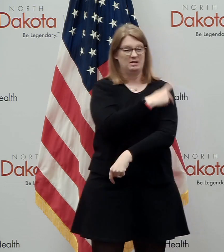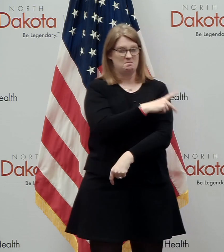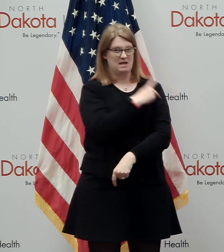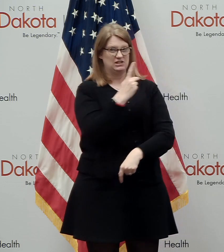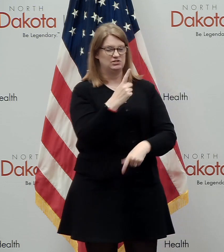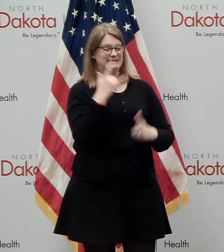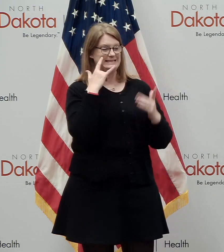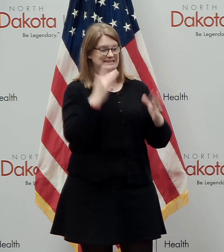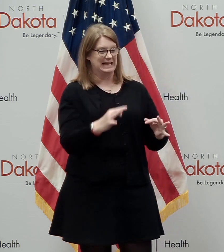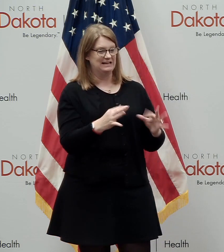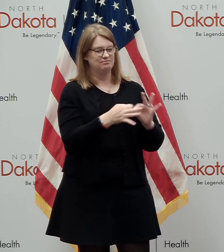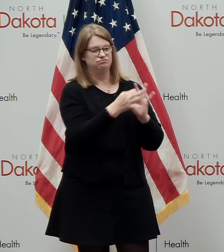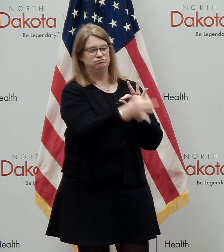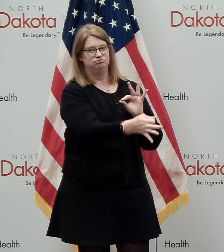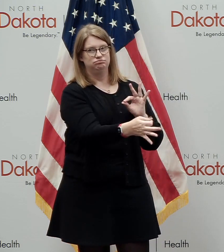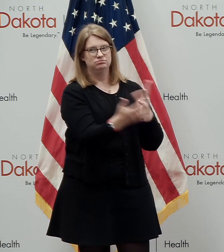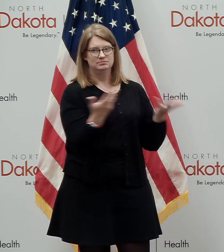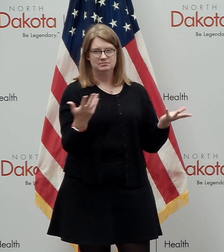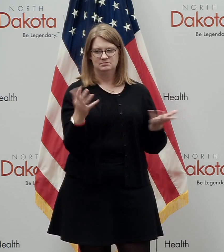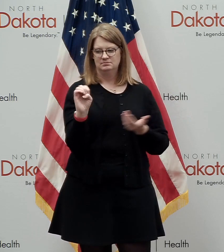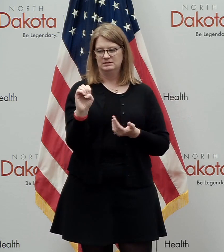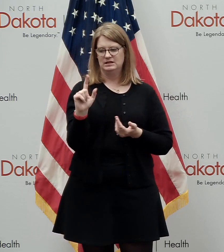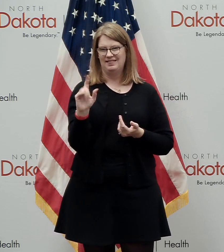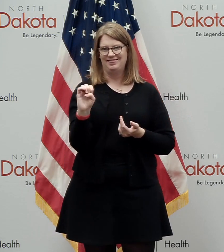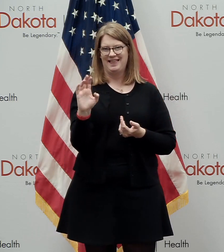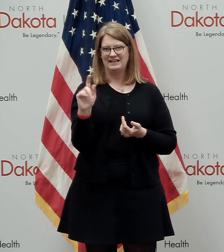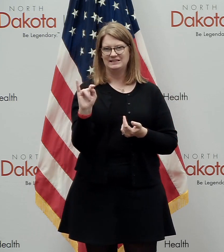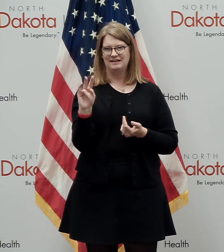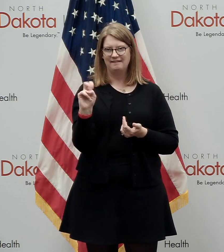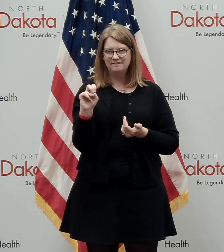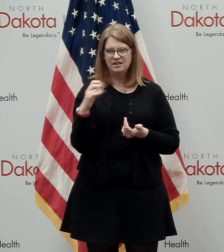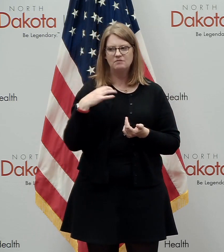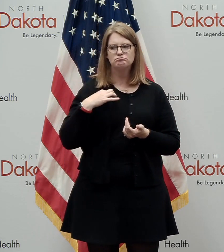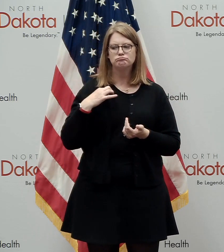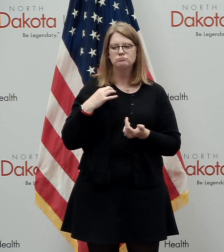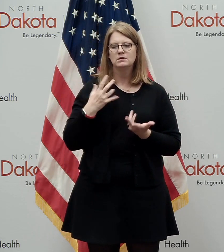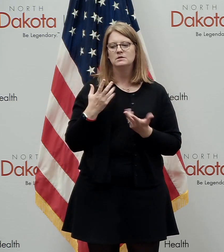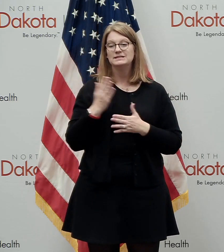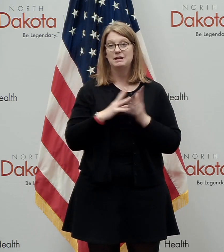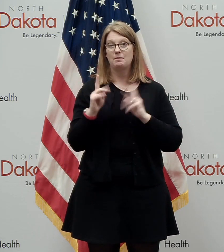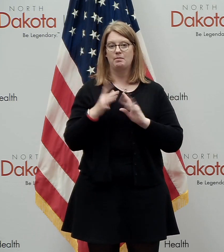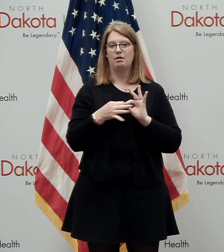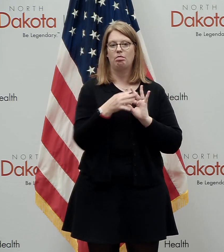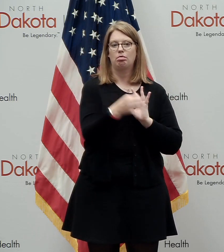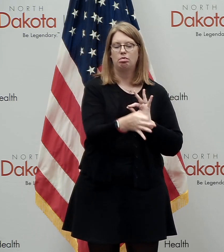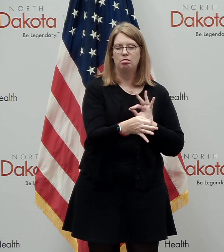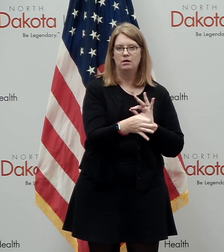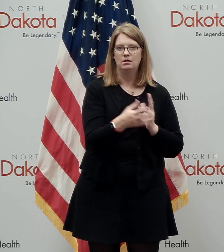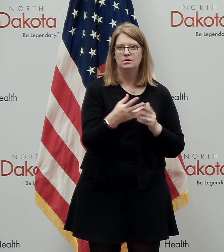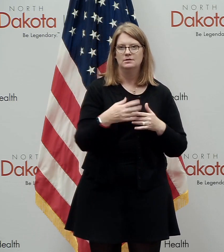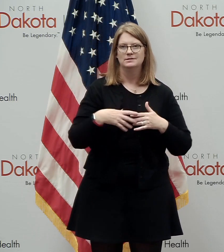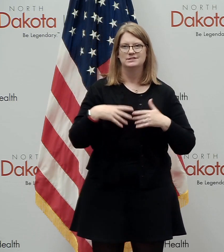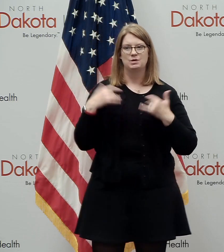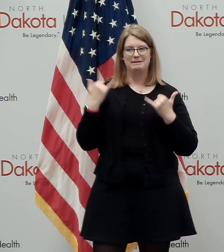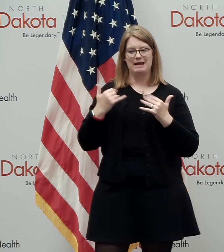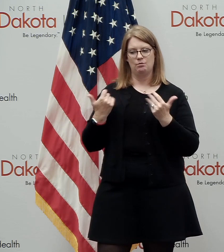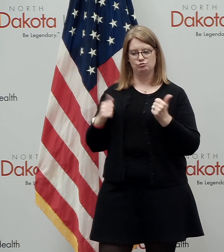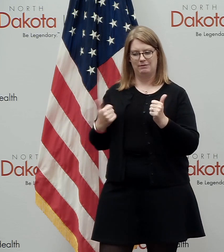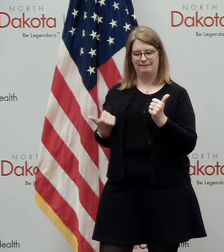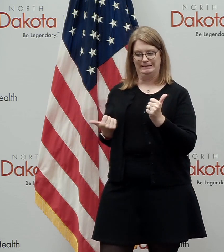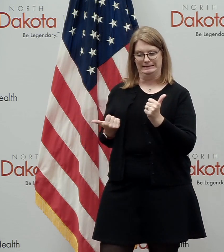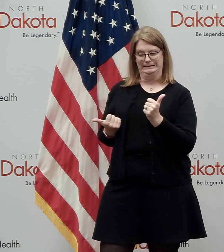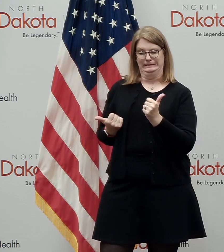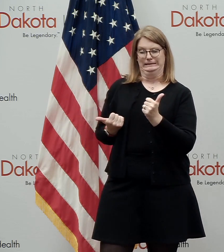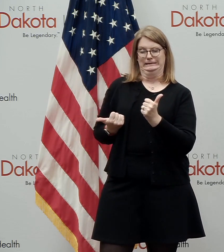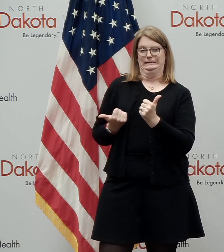elective surgery is called elective because it's elective, and a lot of people elected to defer. And so now we got a backlog of, months